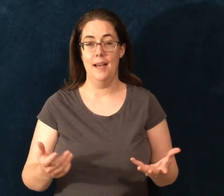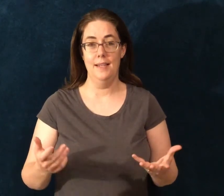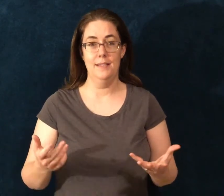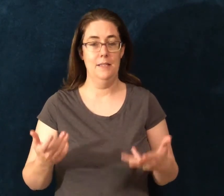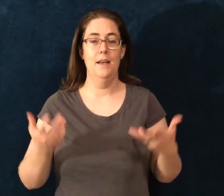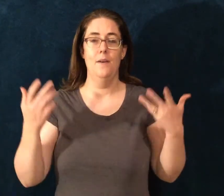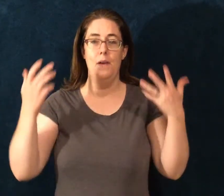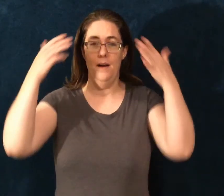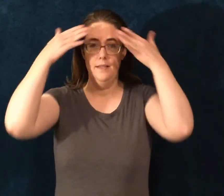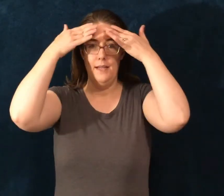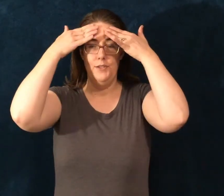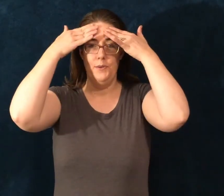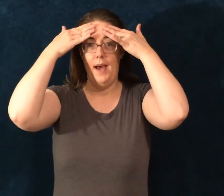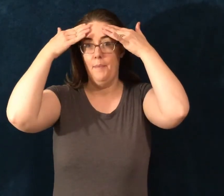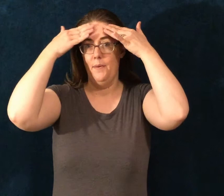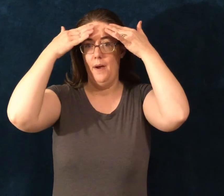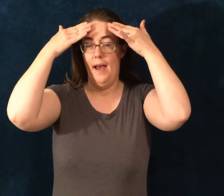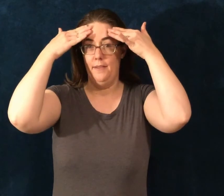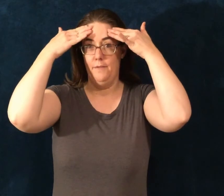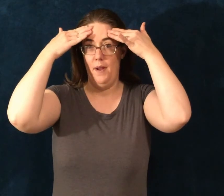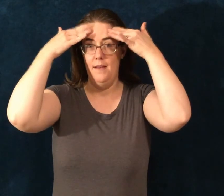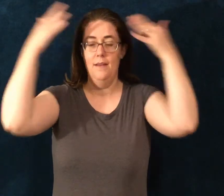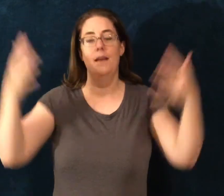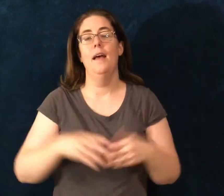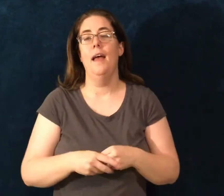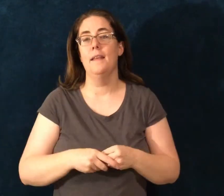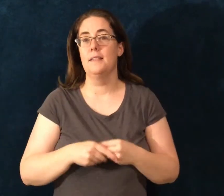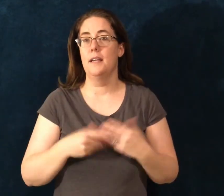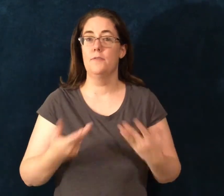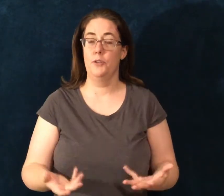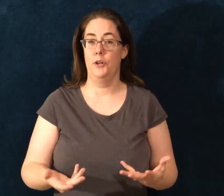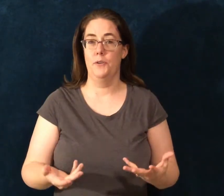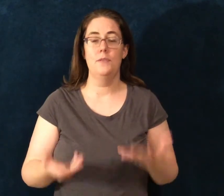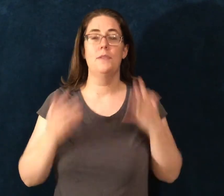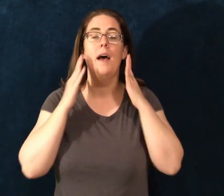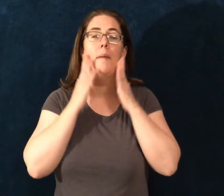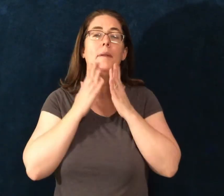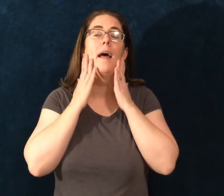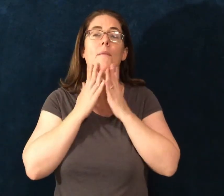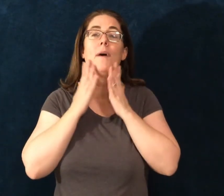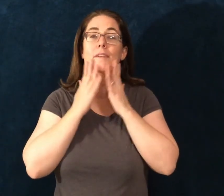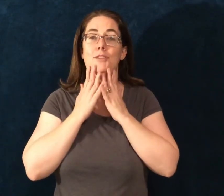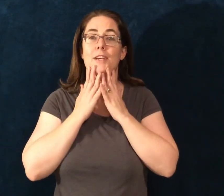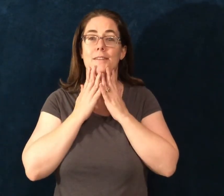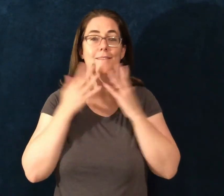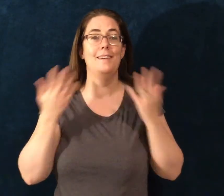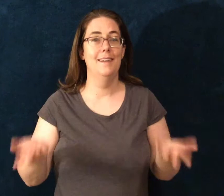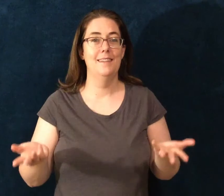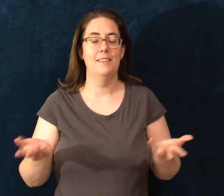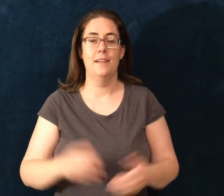signs tend to happen at the forehead, and that signs for girls happen around the chin. So that little